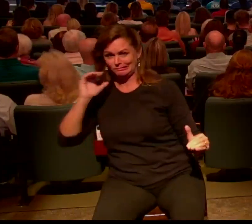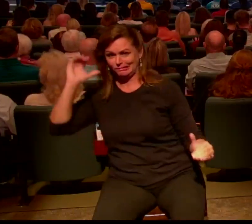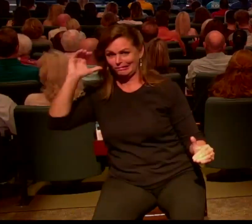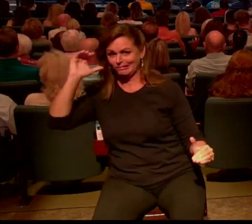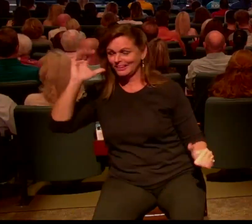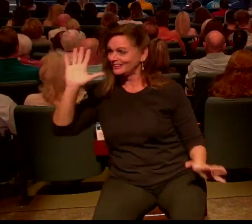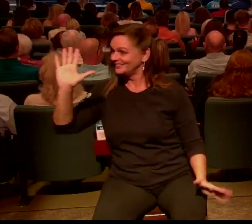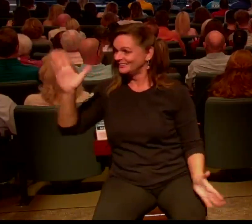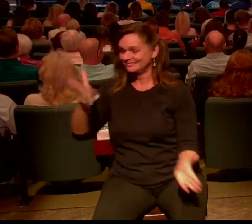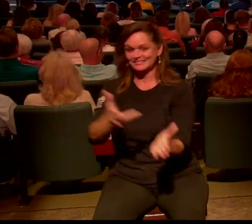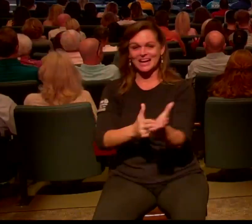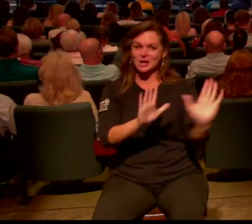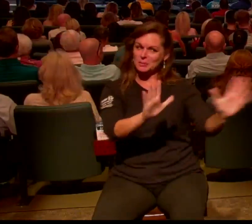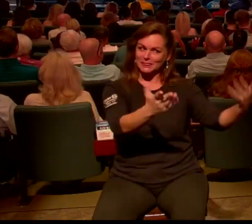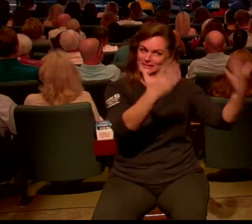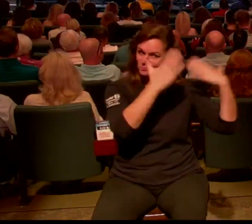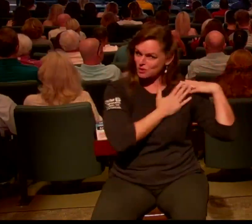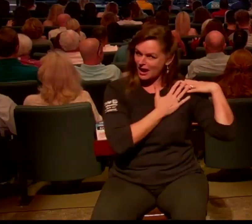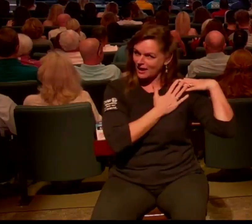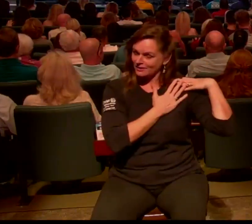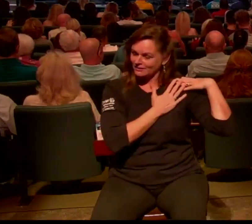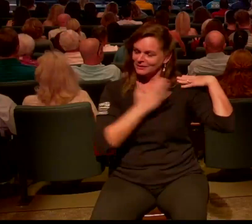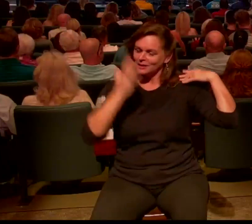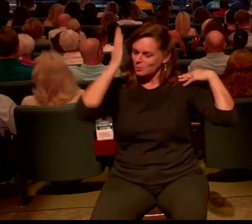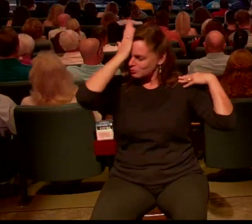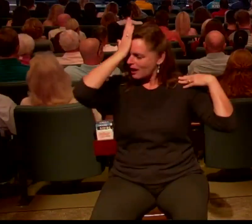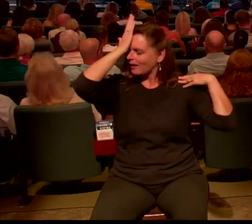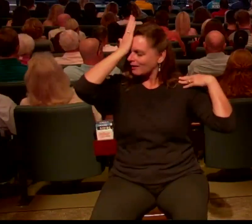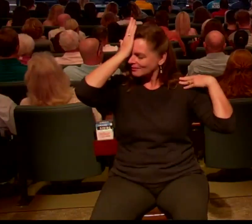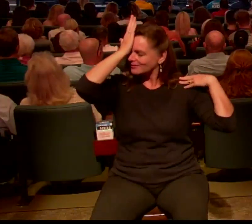Just lay your hands on me, cover me.